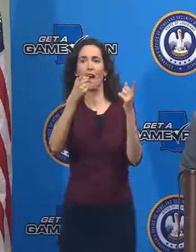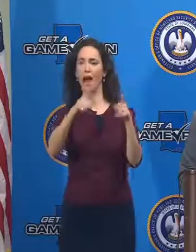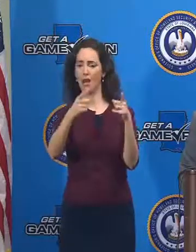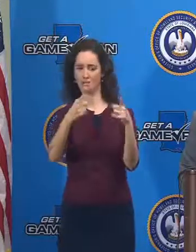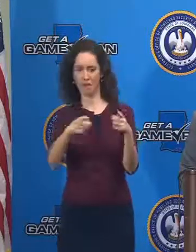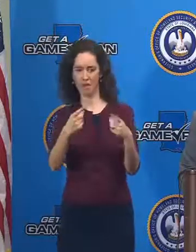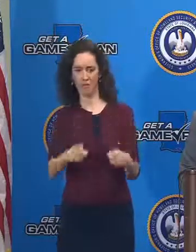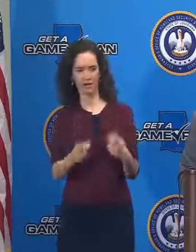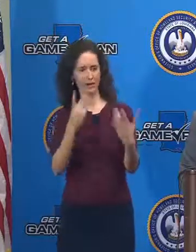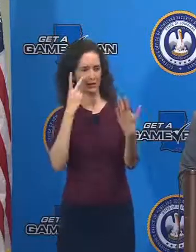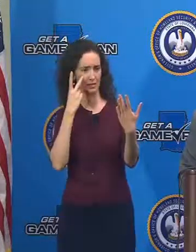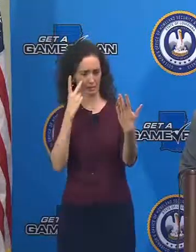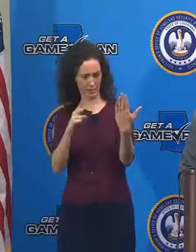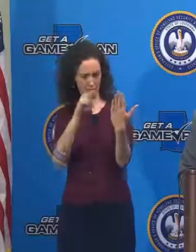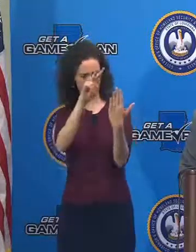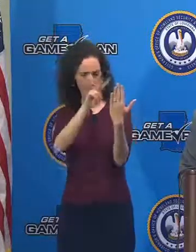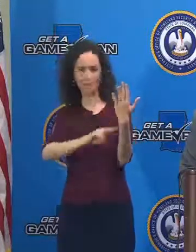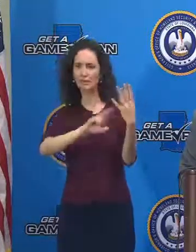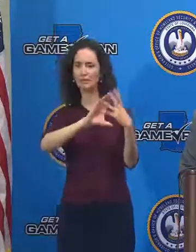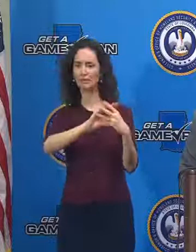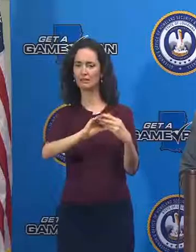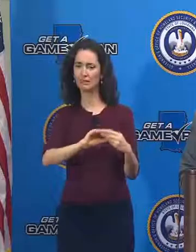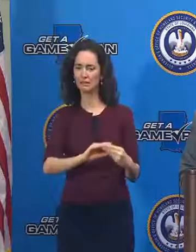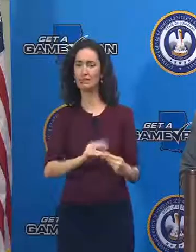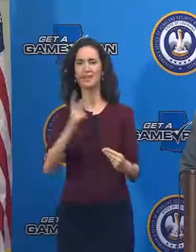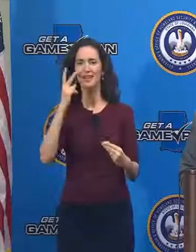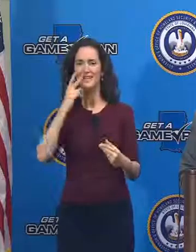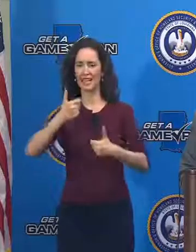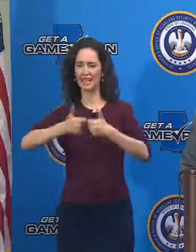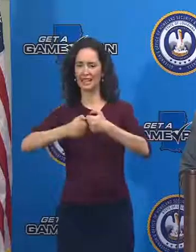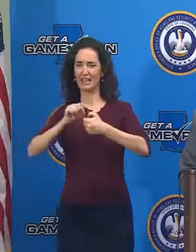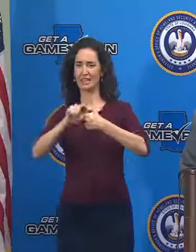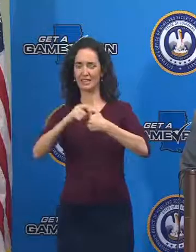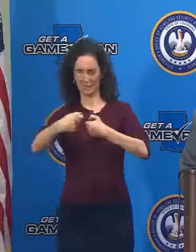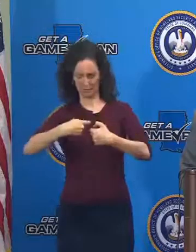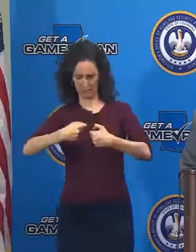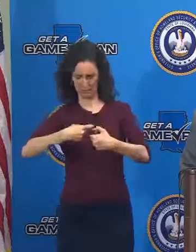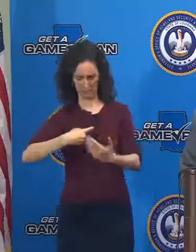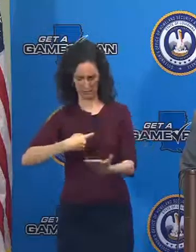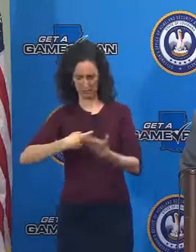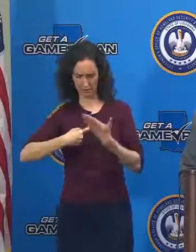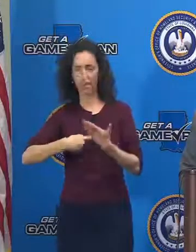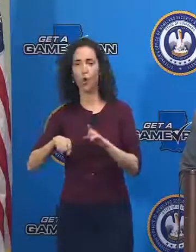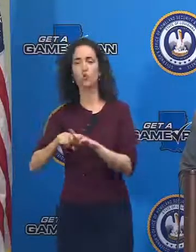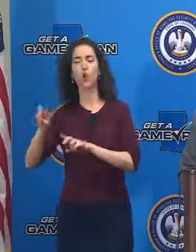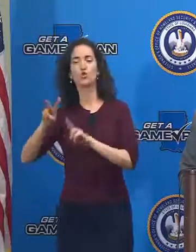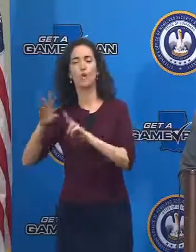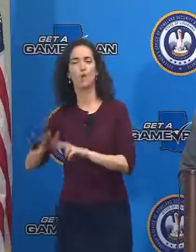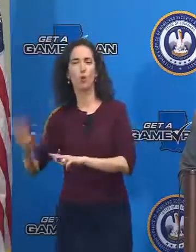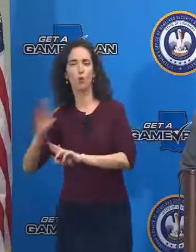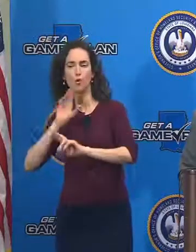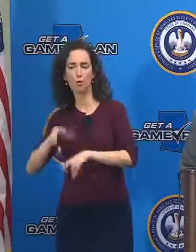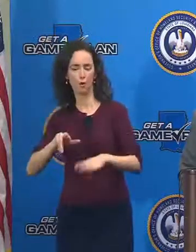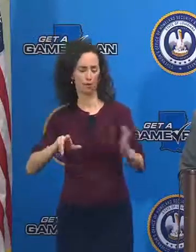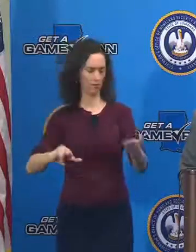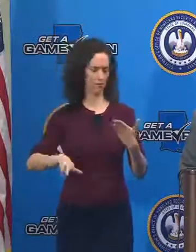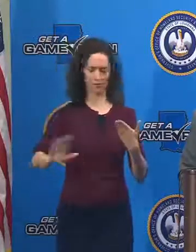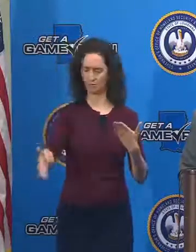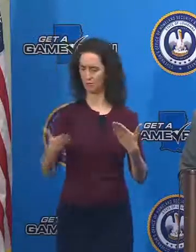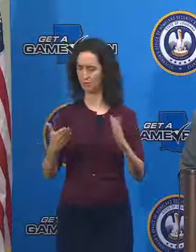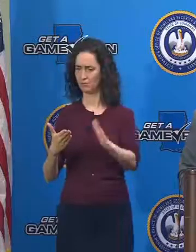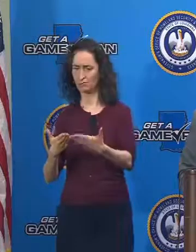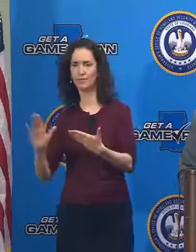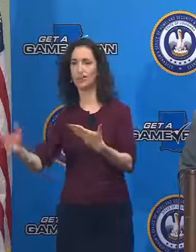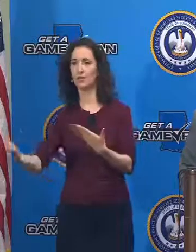so far, you look at the text messages that were sent, you look at the surveyor reports, I don't think